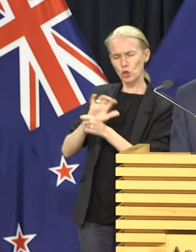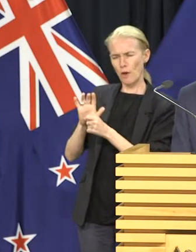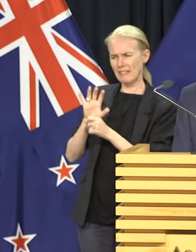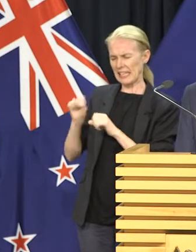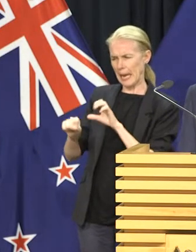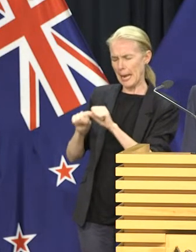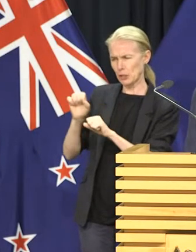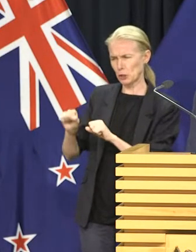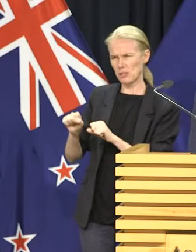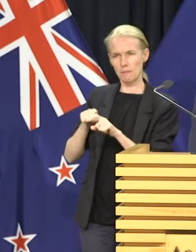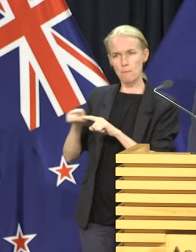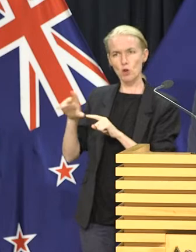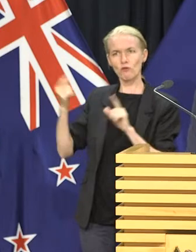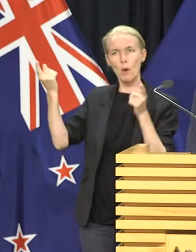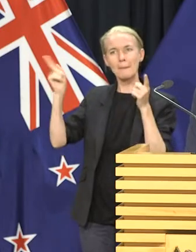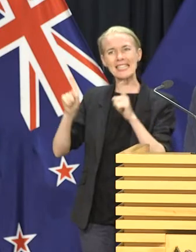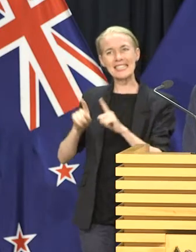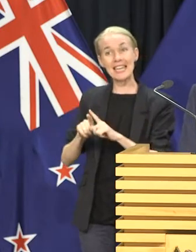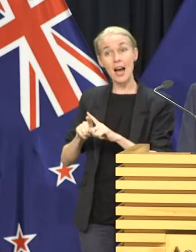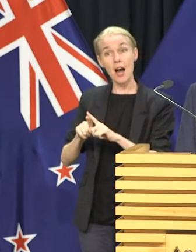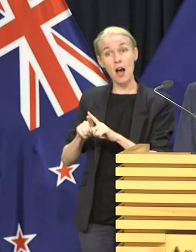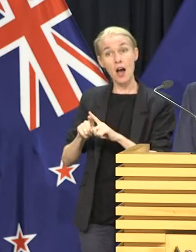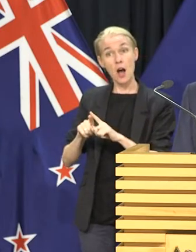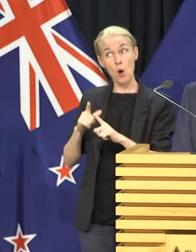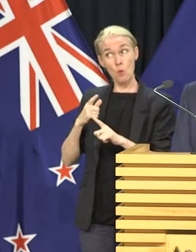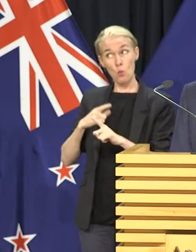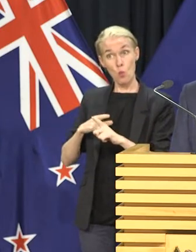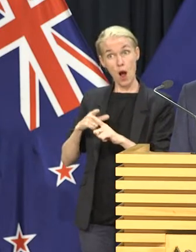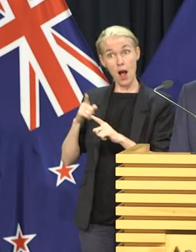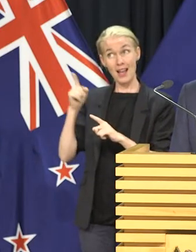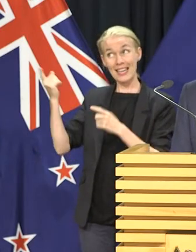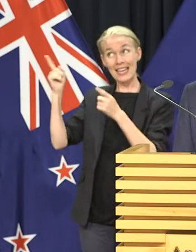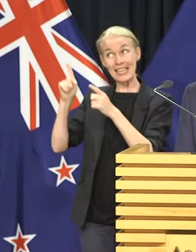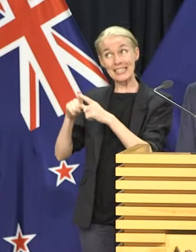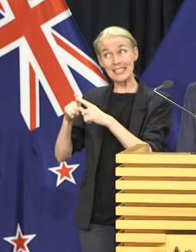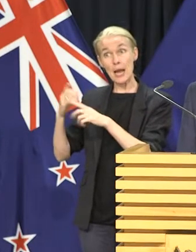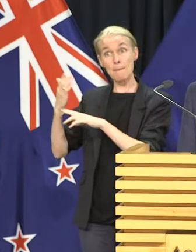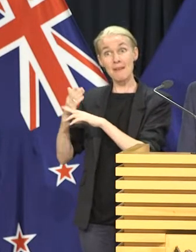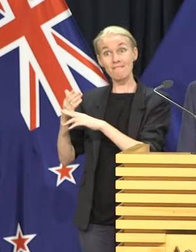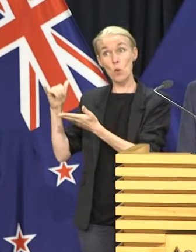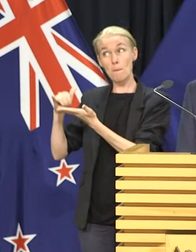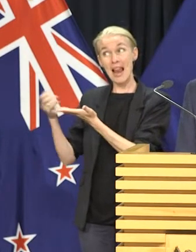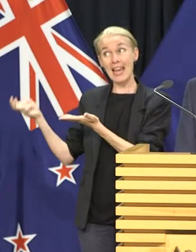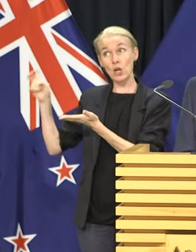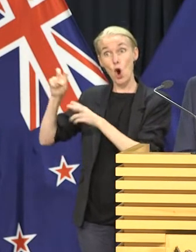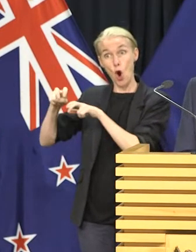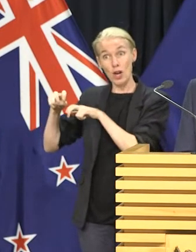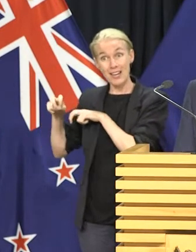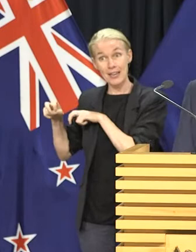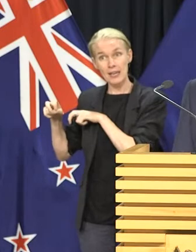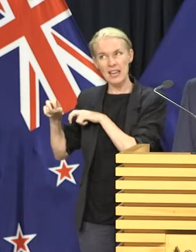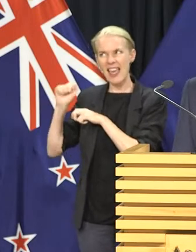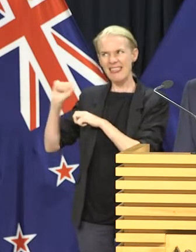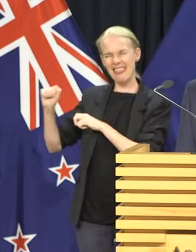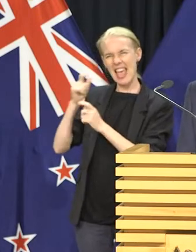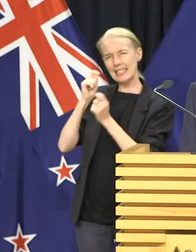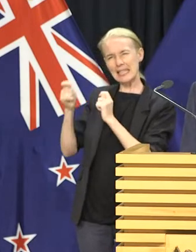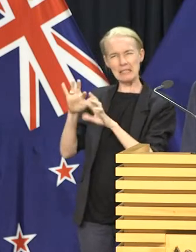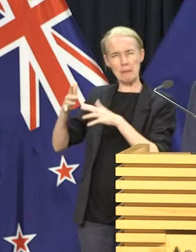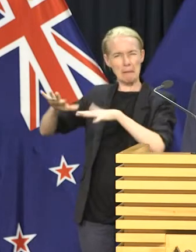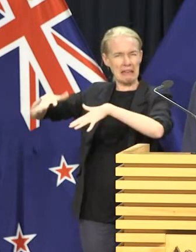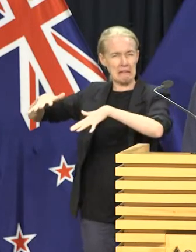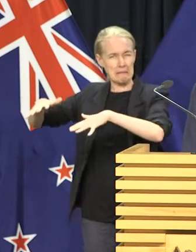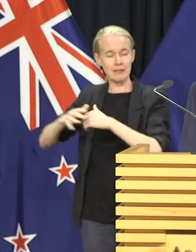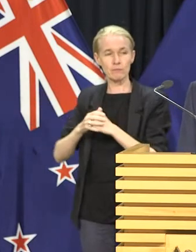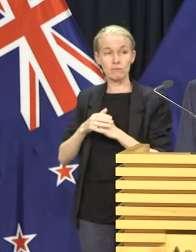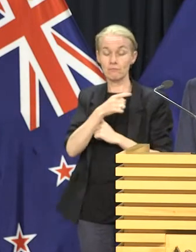taking place in India is not up to scratch, given the numbers that we're getting here that are positive on that day zero testing? We've had a specific look at this